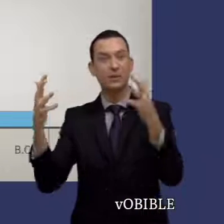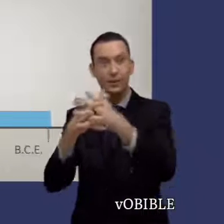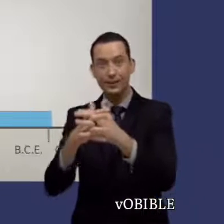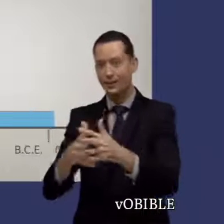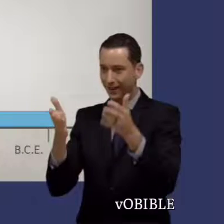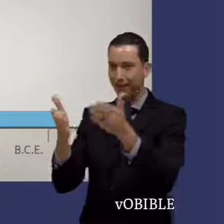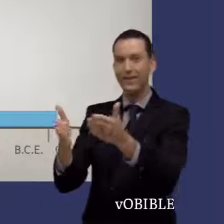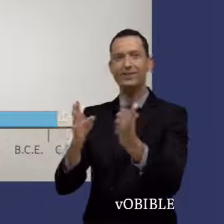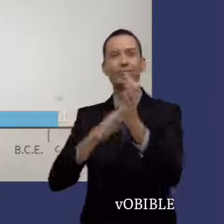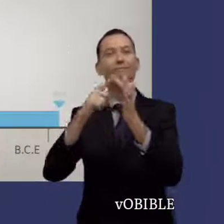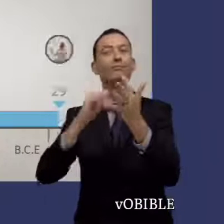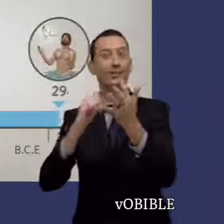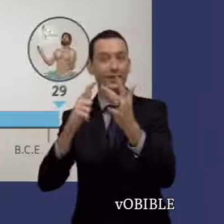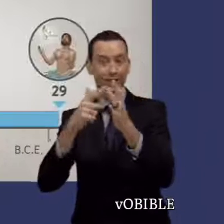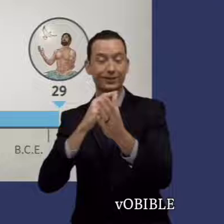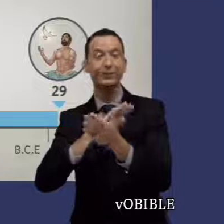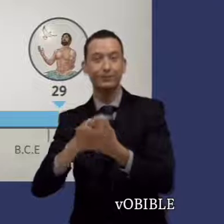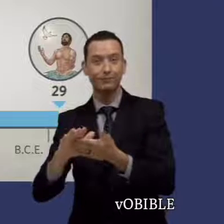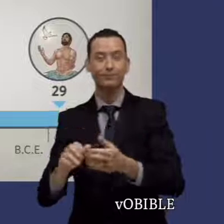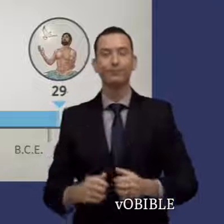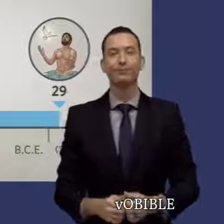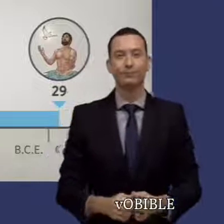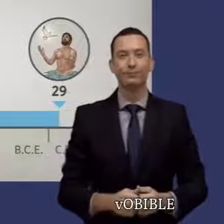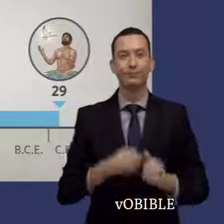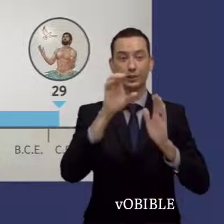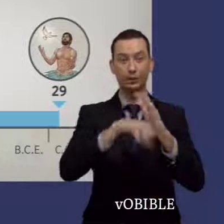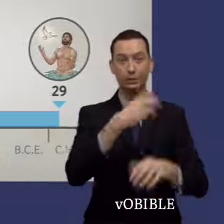At the end of 69 weeks of years, the Messiah would appear.